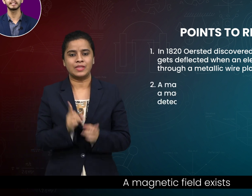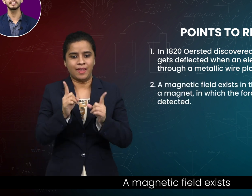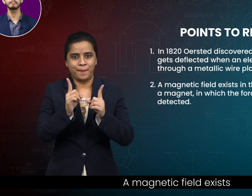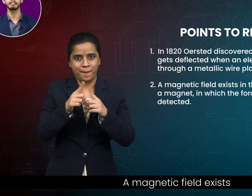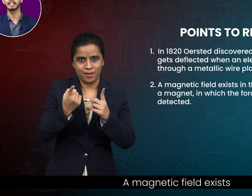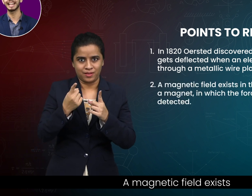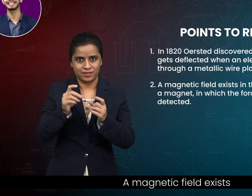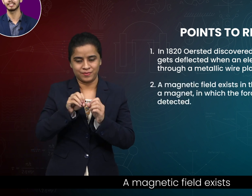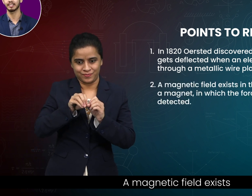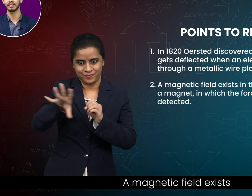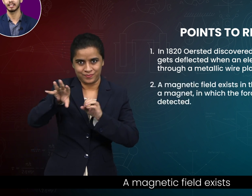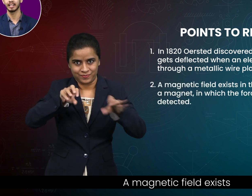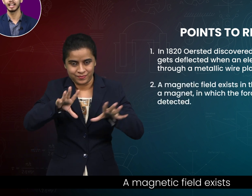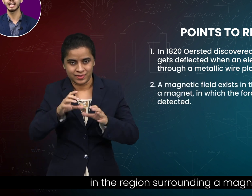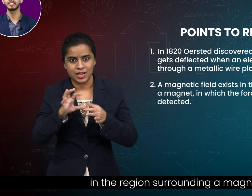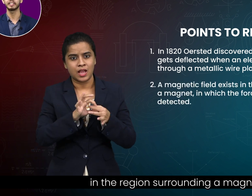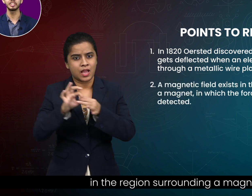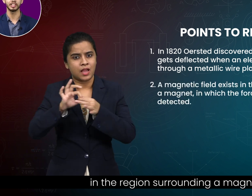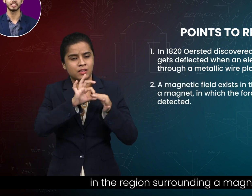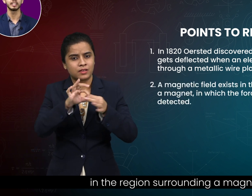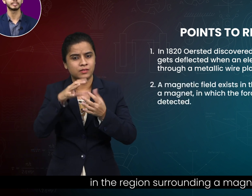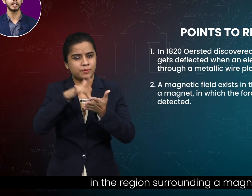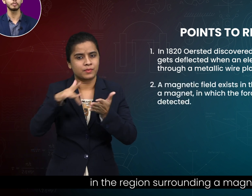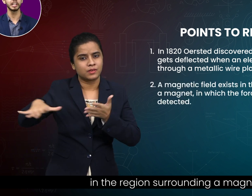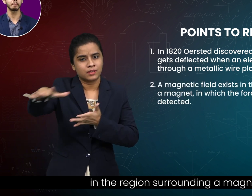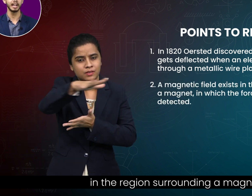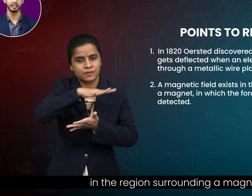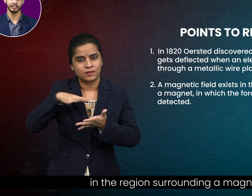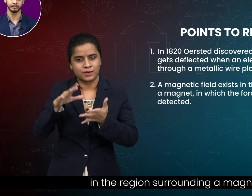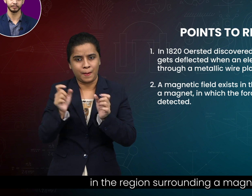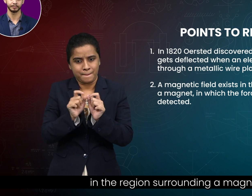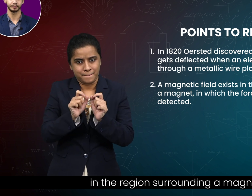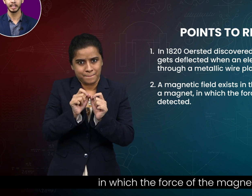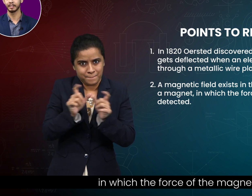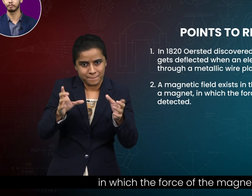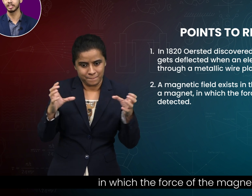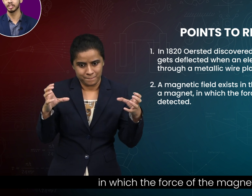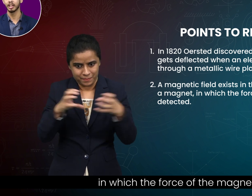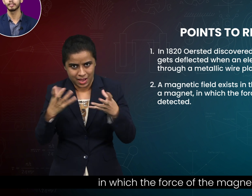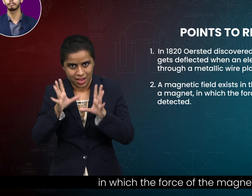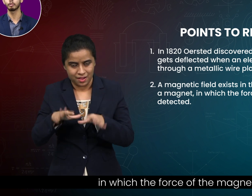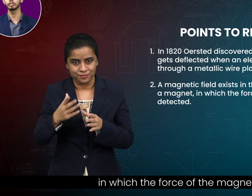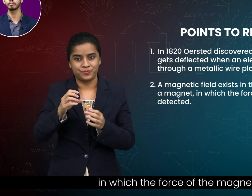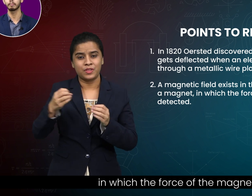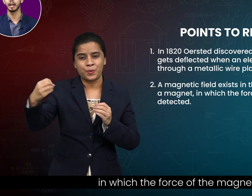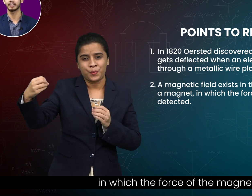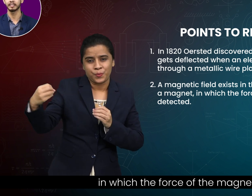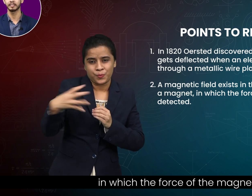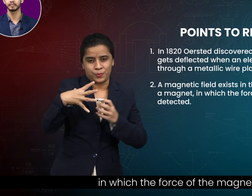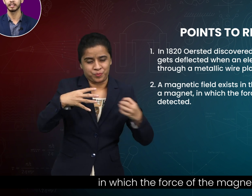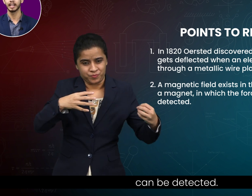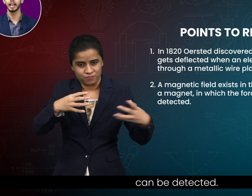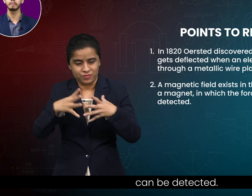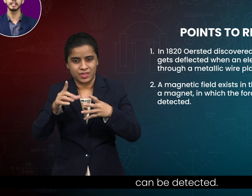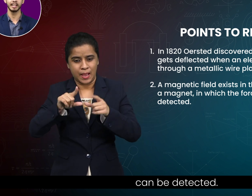A magnetic field exists in the region surrounding a magnet, in which the force of the